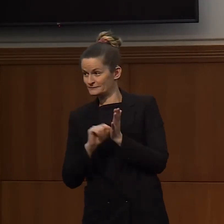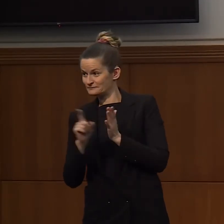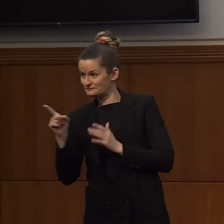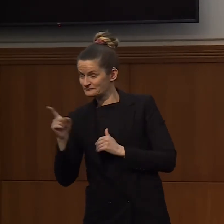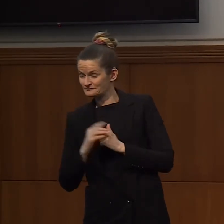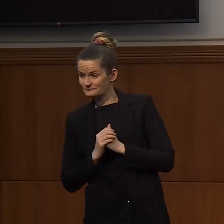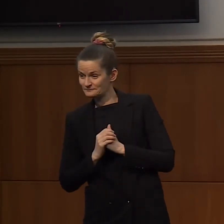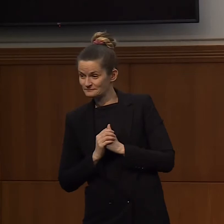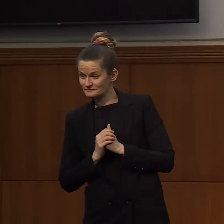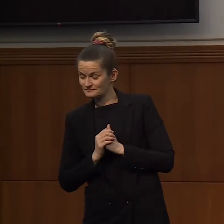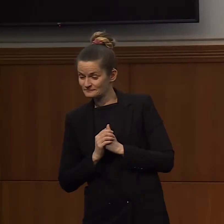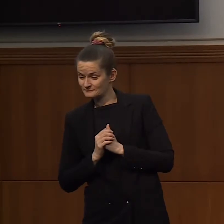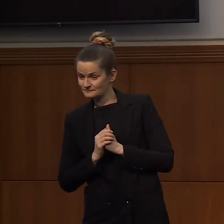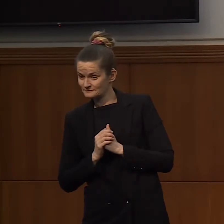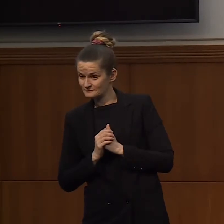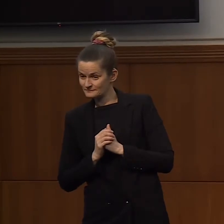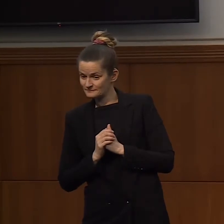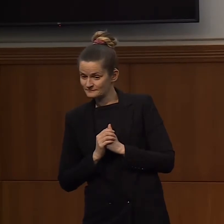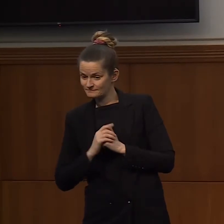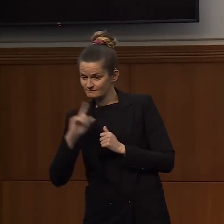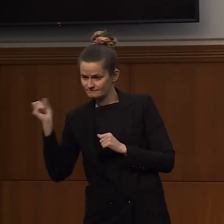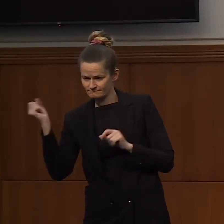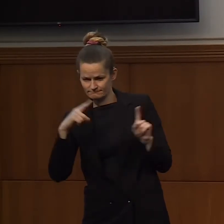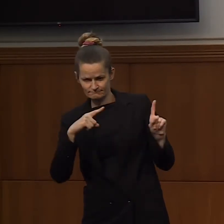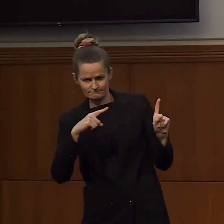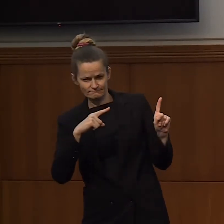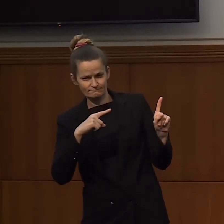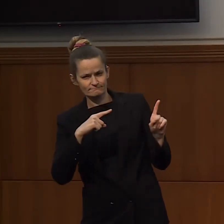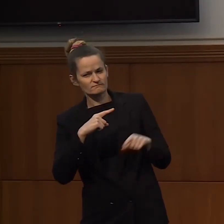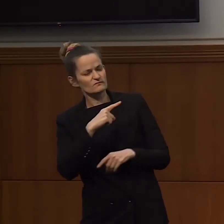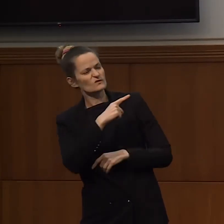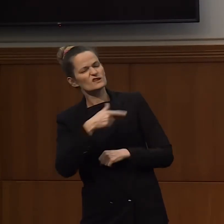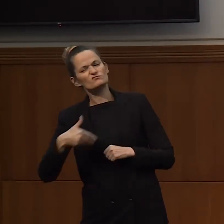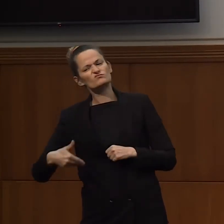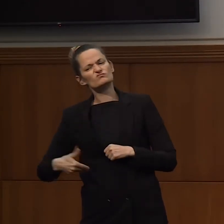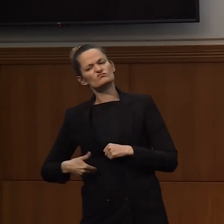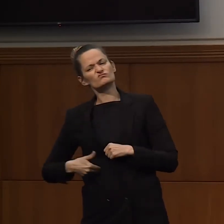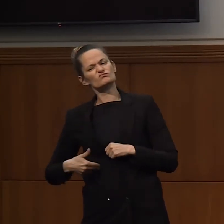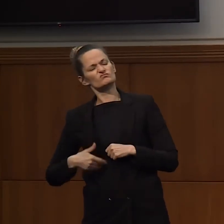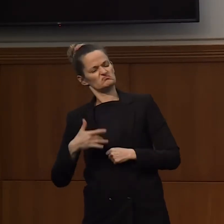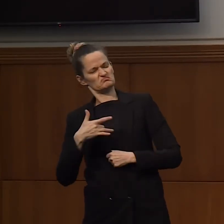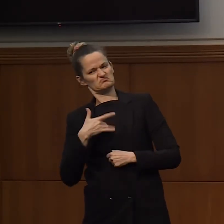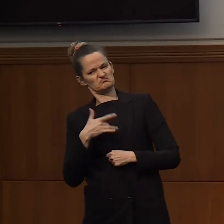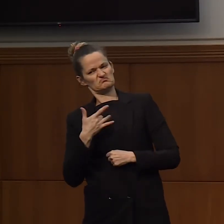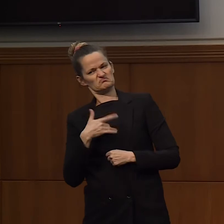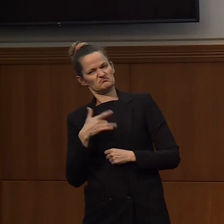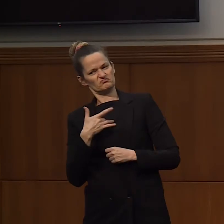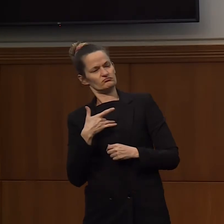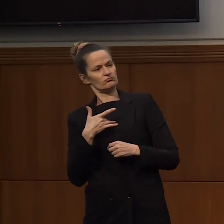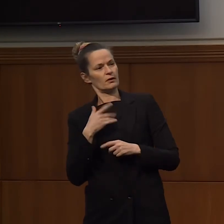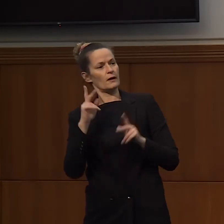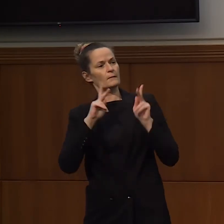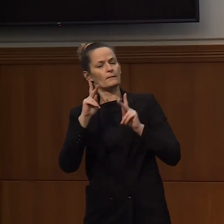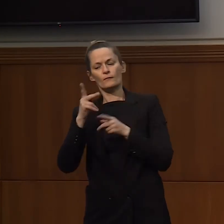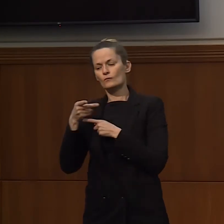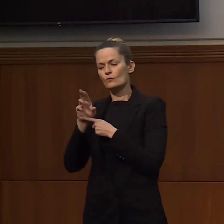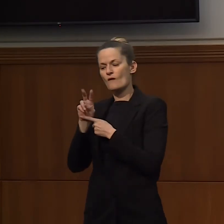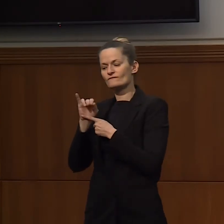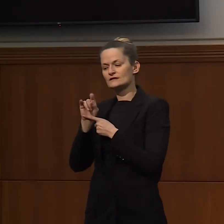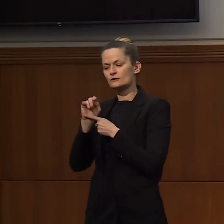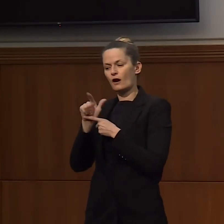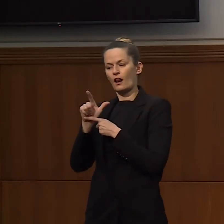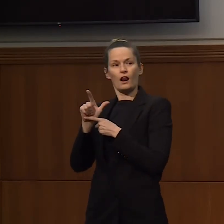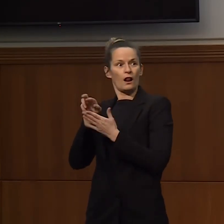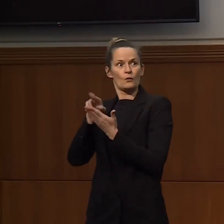Yeah, do you all have any sense of how many people are taking advantage of same-day registration, whether that's a specific number or